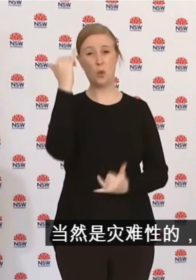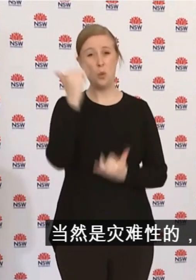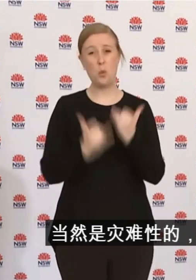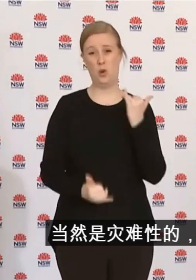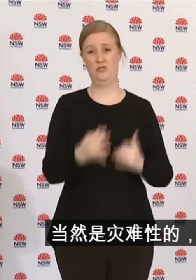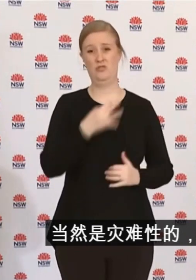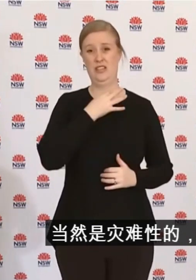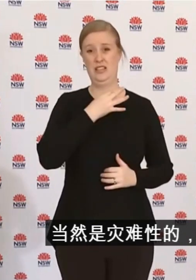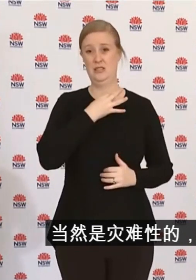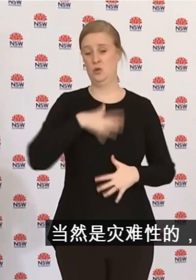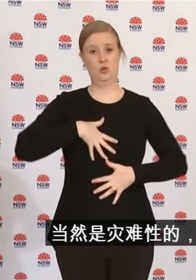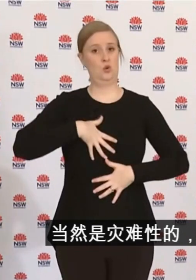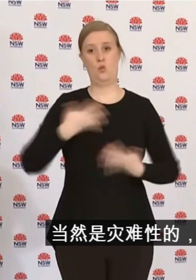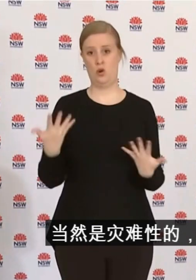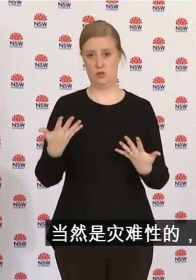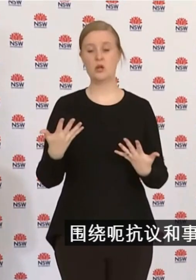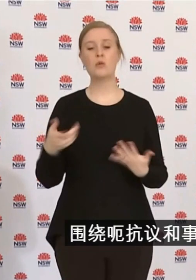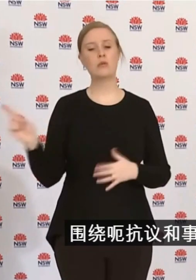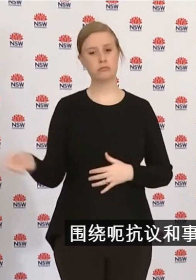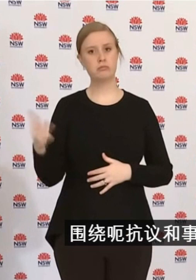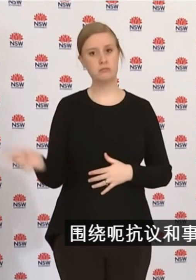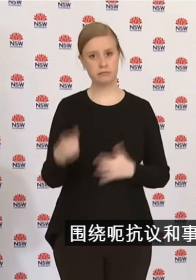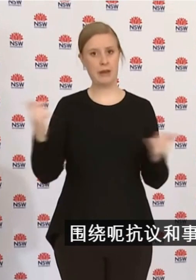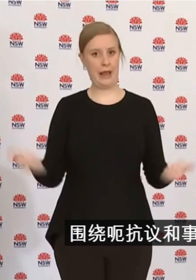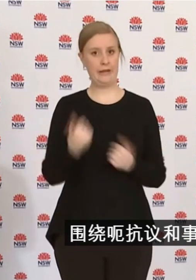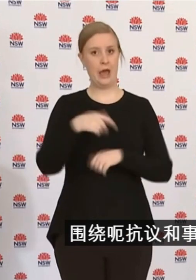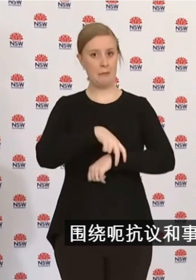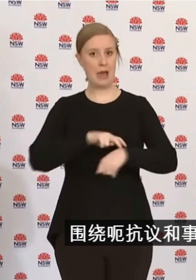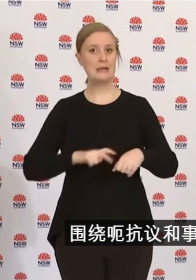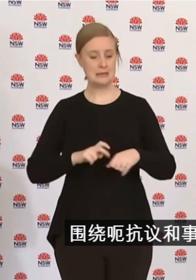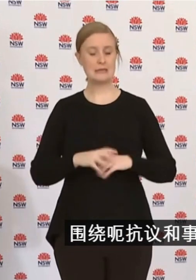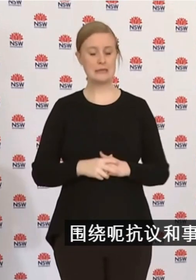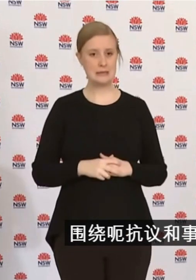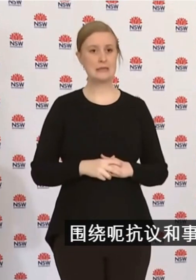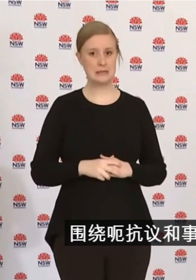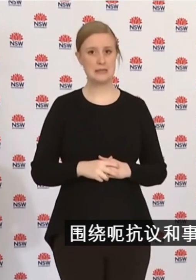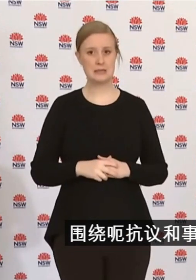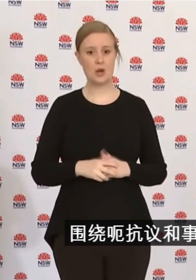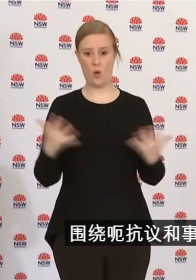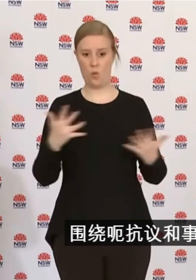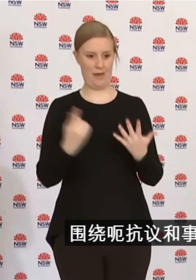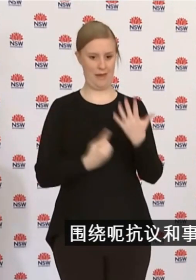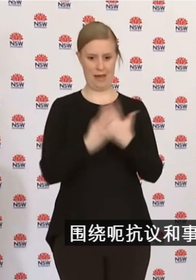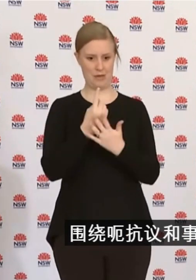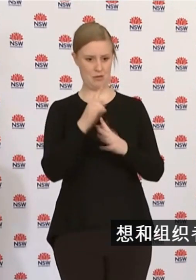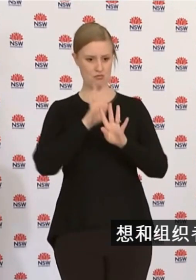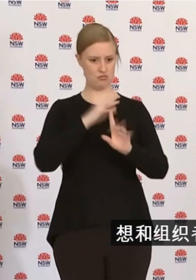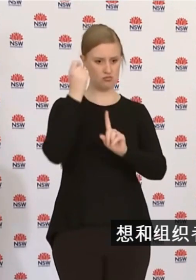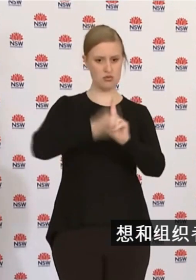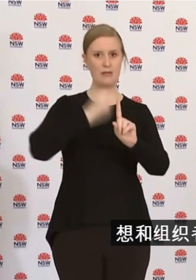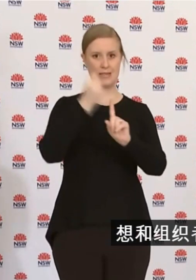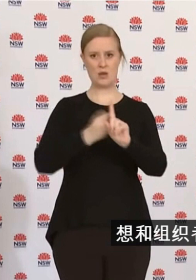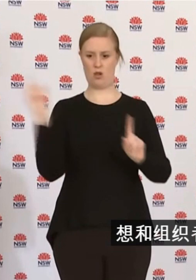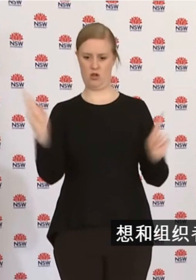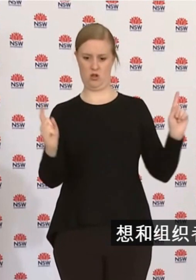police, there is additional police, there is a specific police operation around the protest and the events, and we want